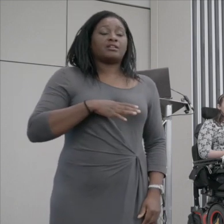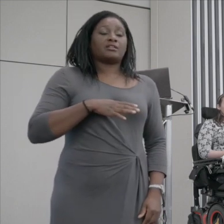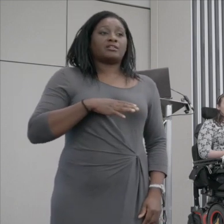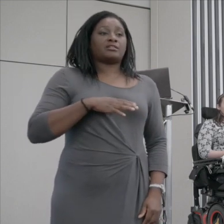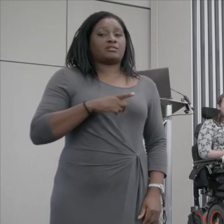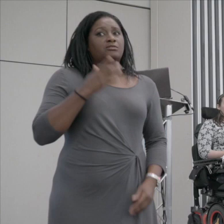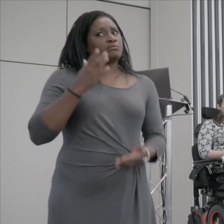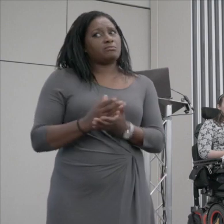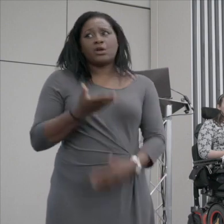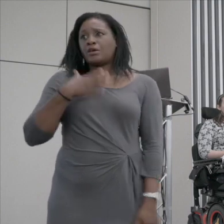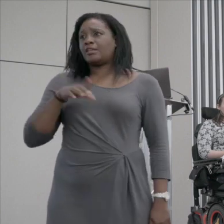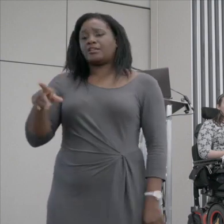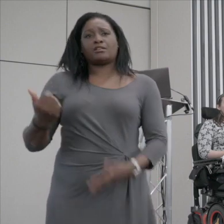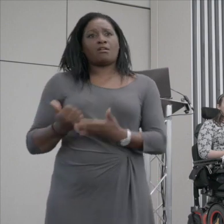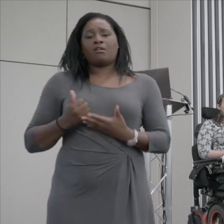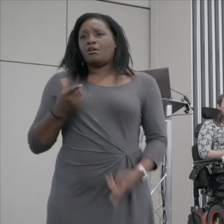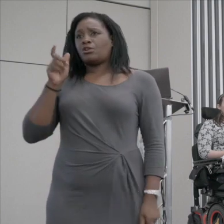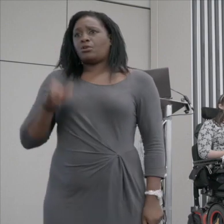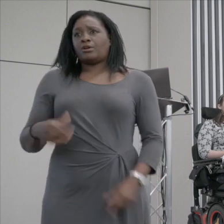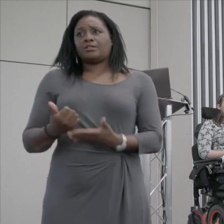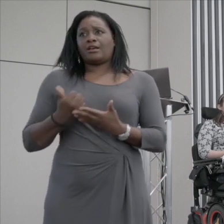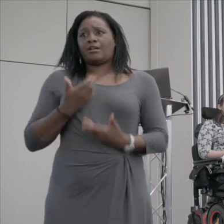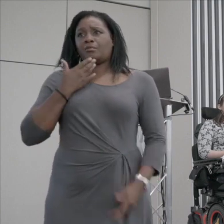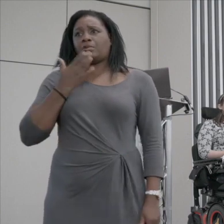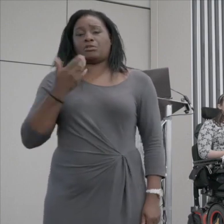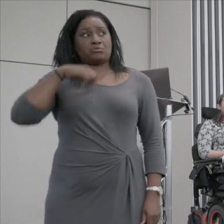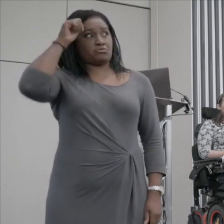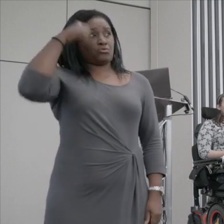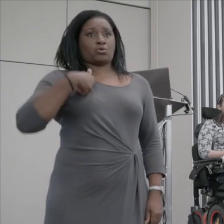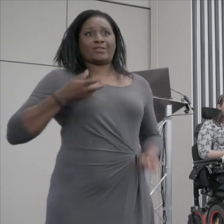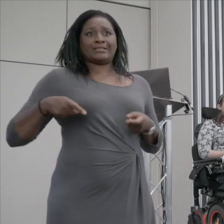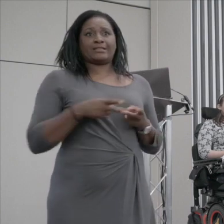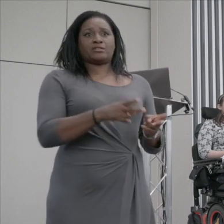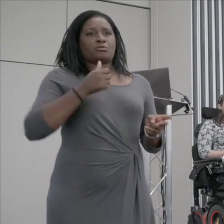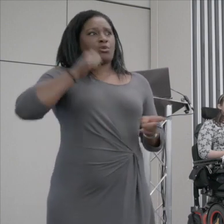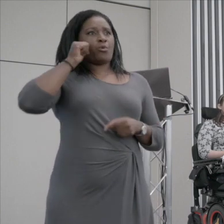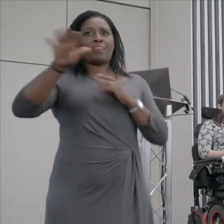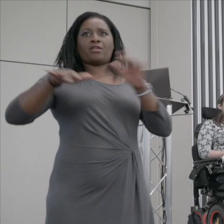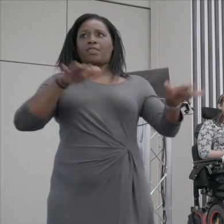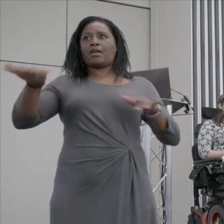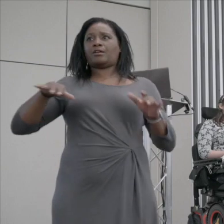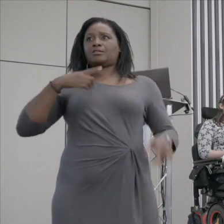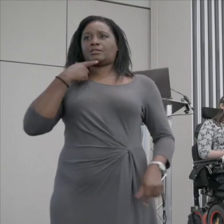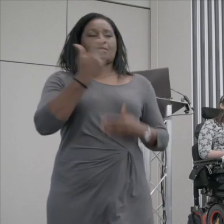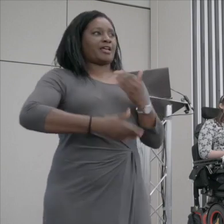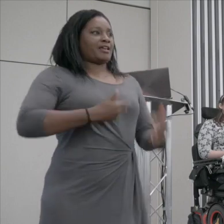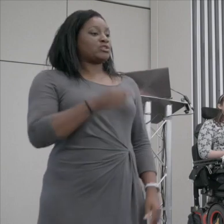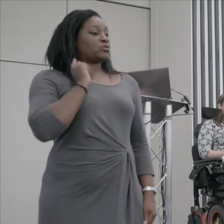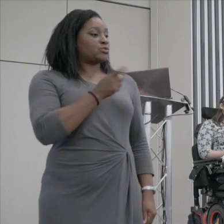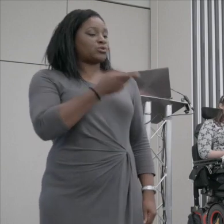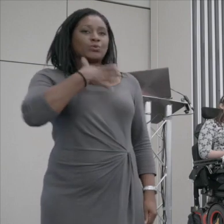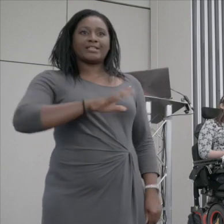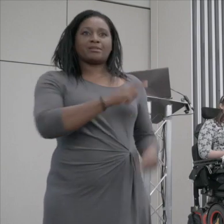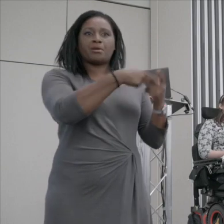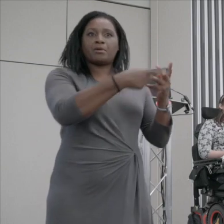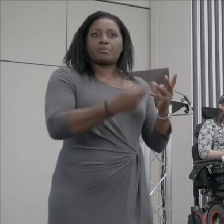know, we needed that. At that time, we needed someone to come in who knew the system, who knew what was out there, and could say to us, this is what you need,